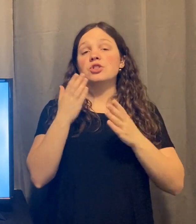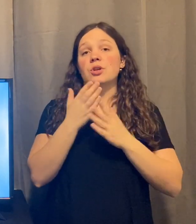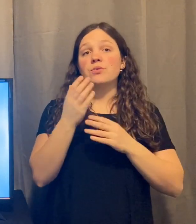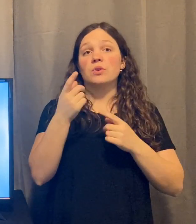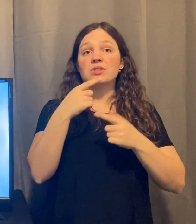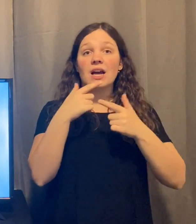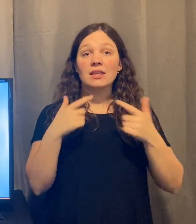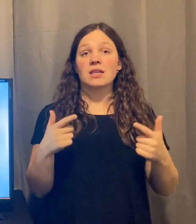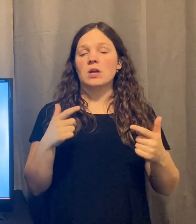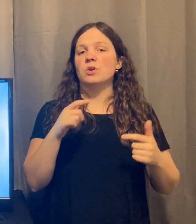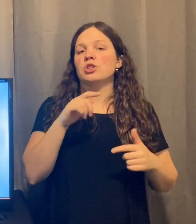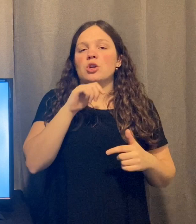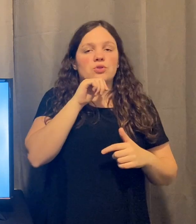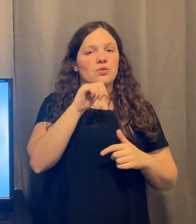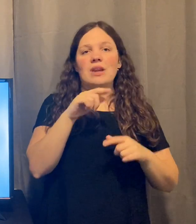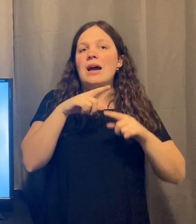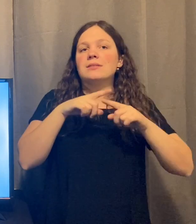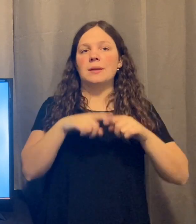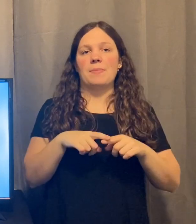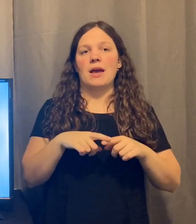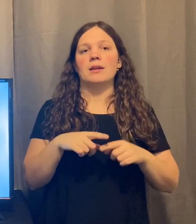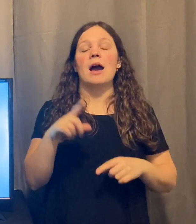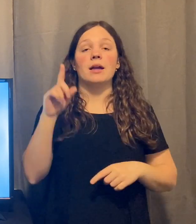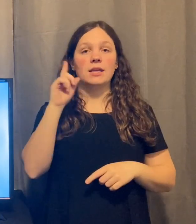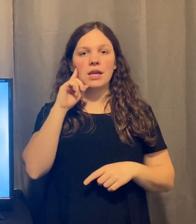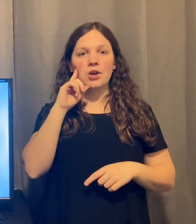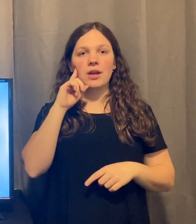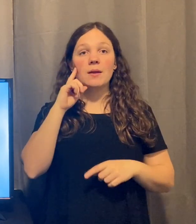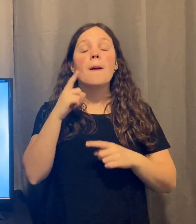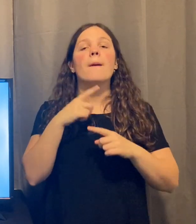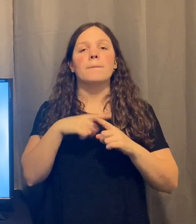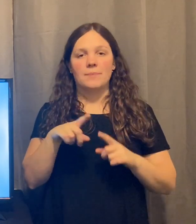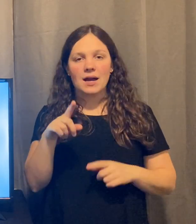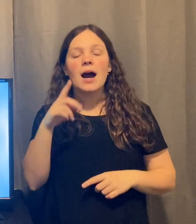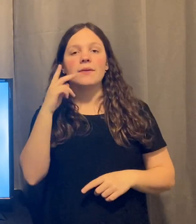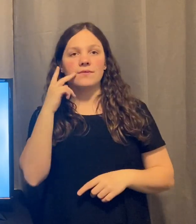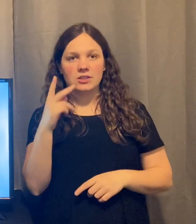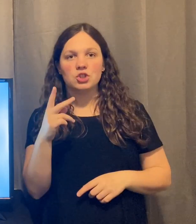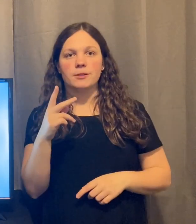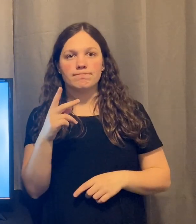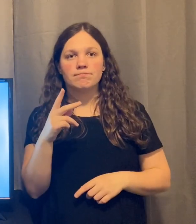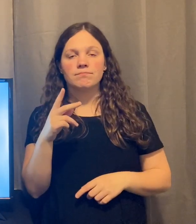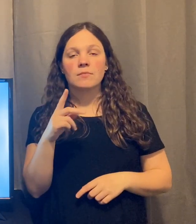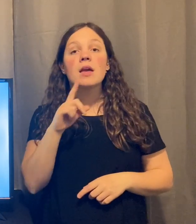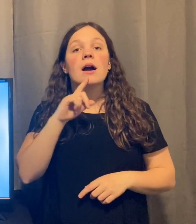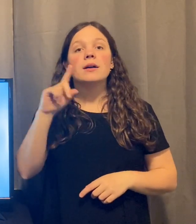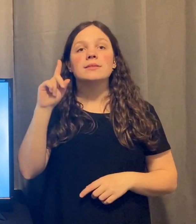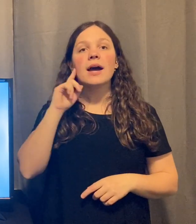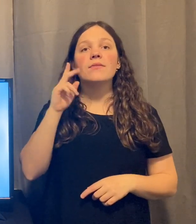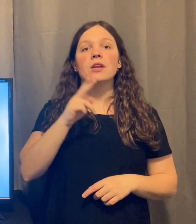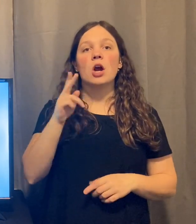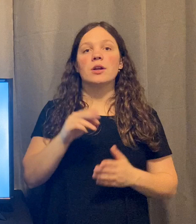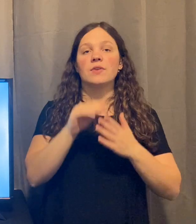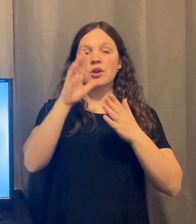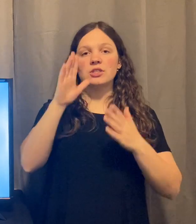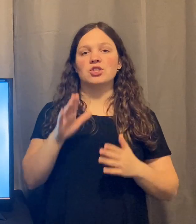Communication through sign language do not depend on hearing, but on vision. Deaf and hard of hearing